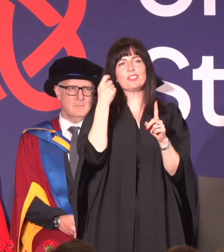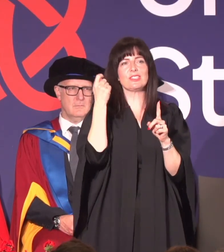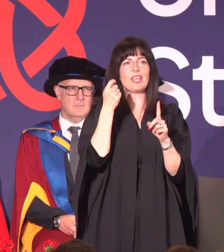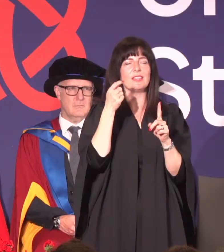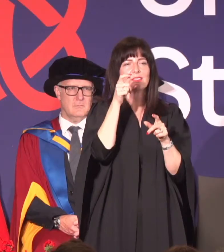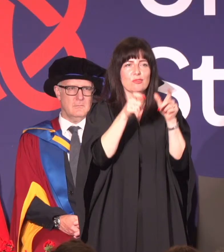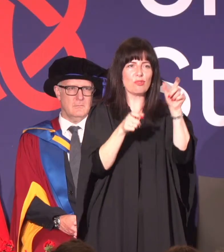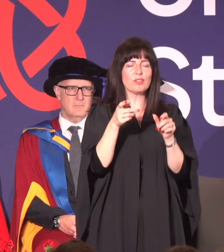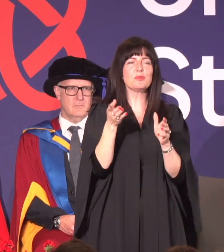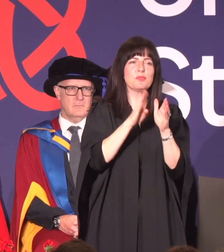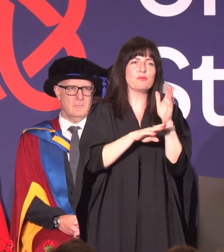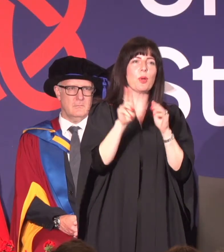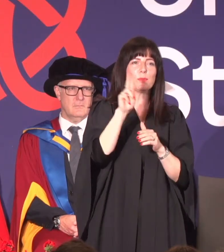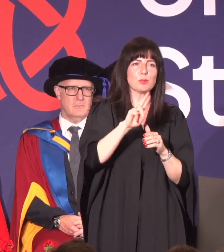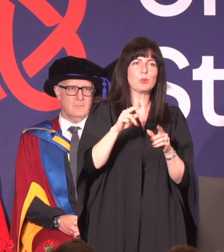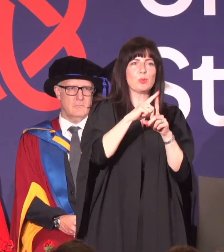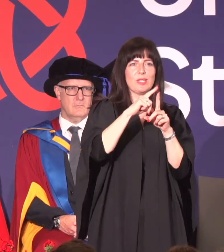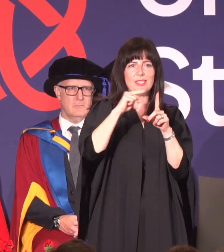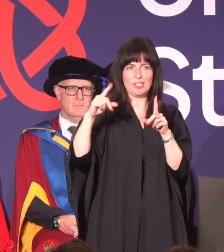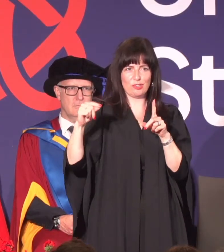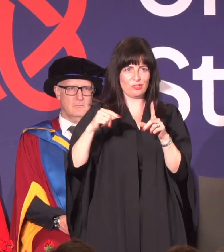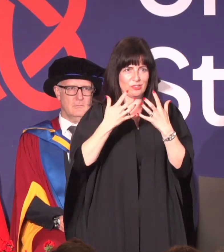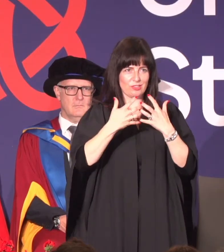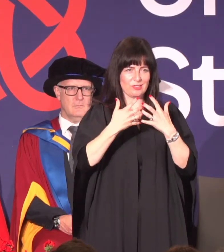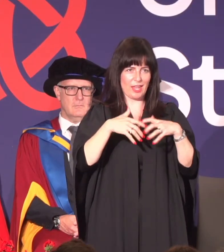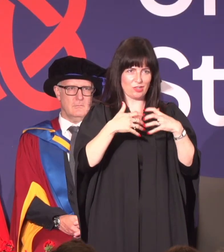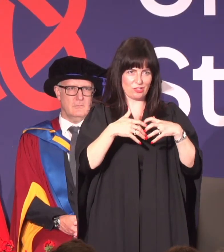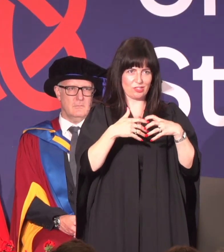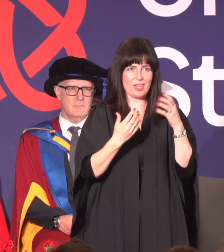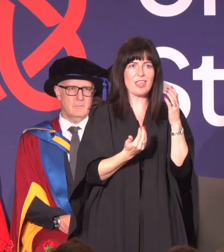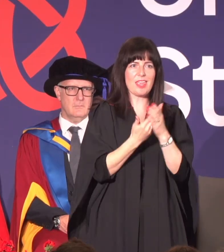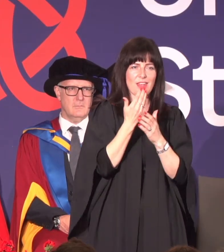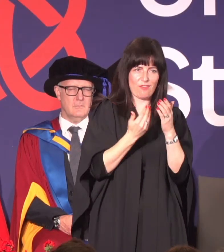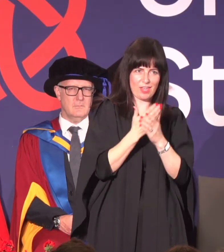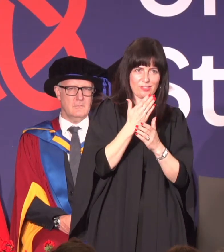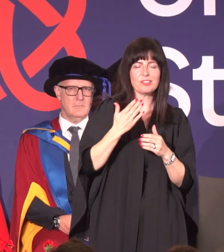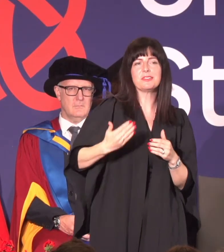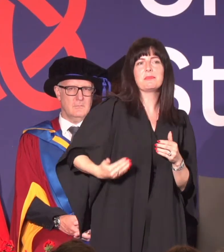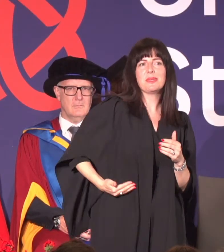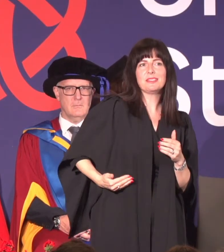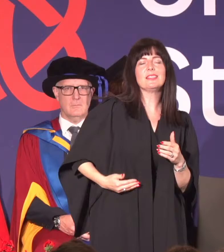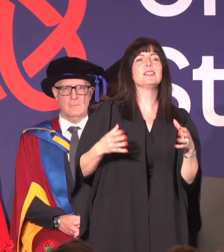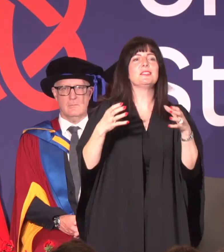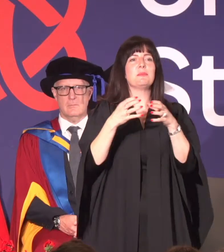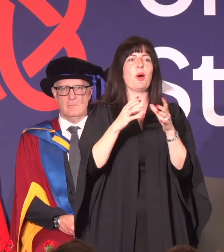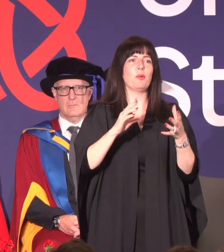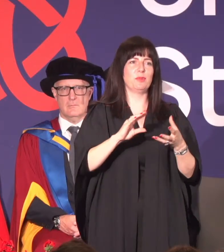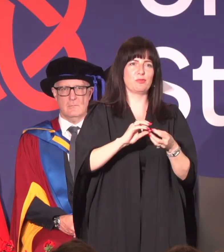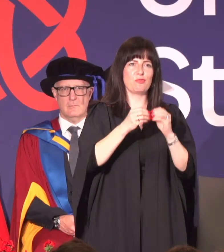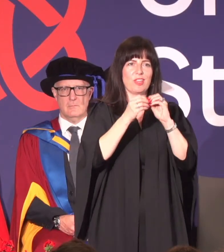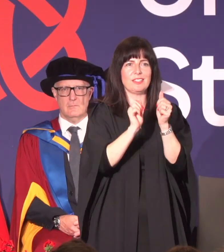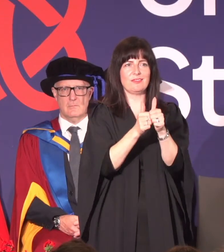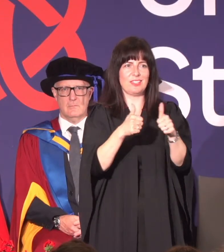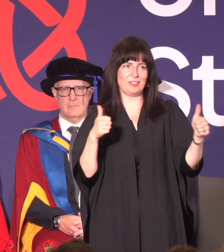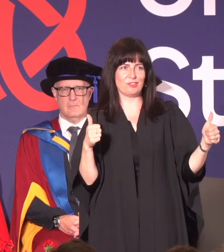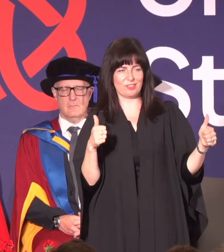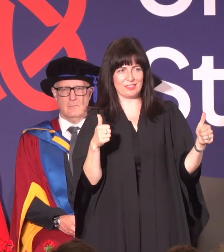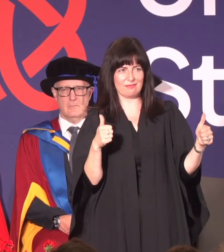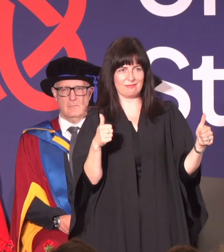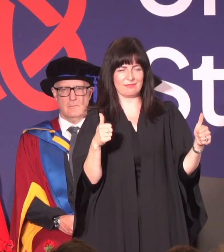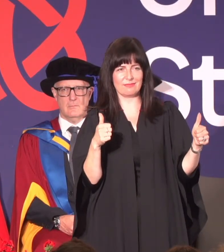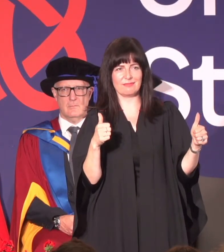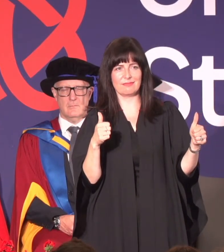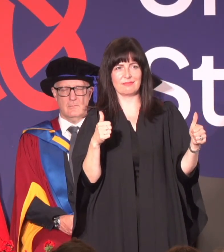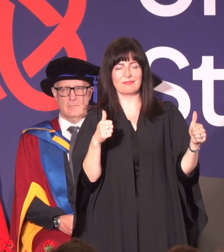graduands from the School of Digital Technology, Innovation and Business, and the Department of Creative Industries. We